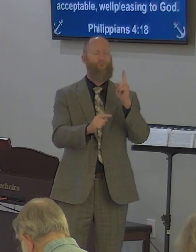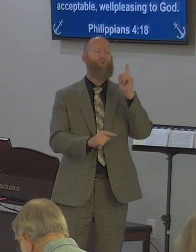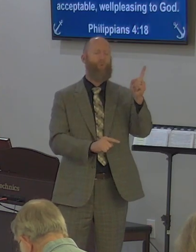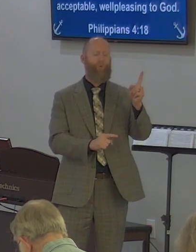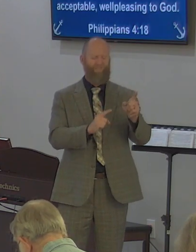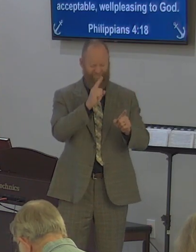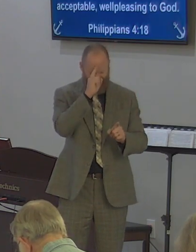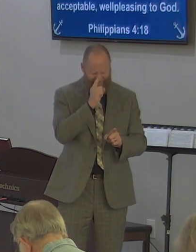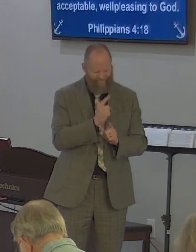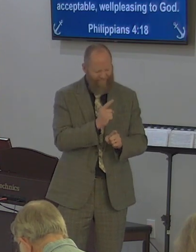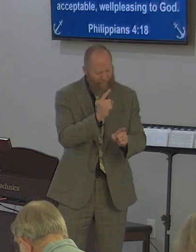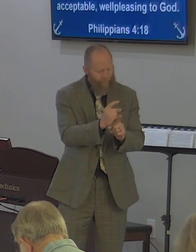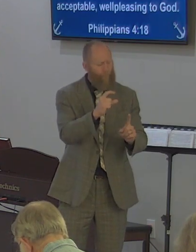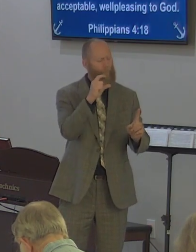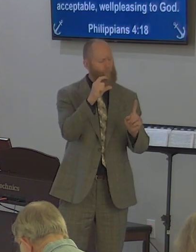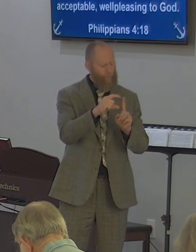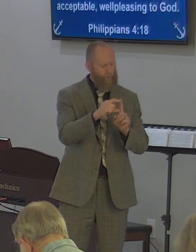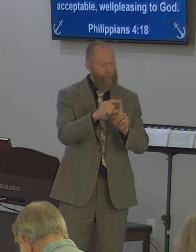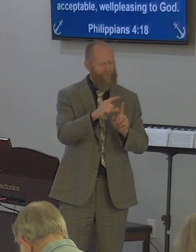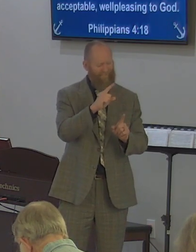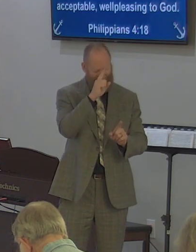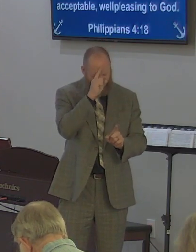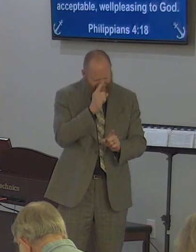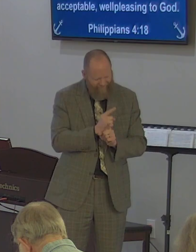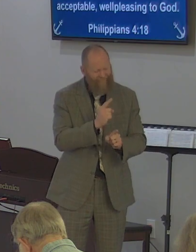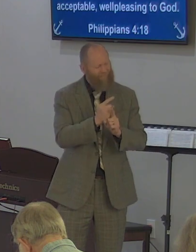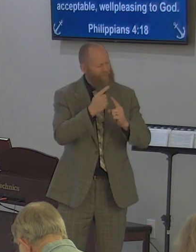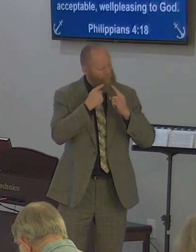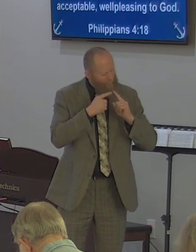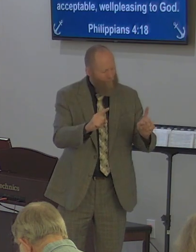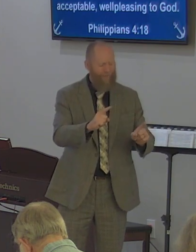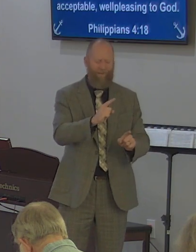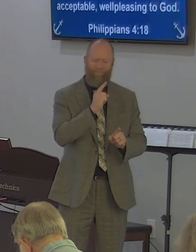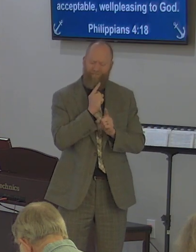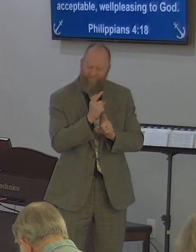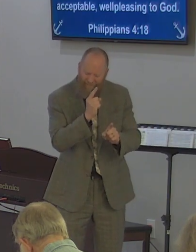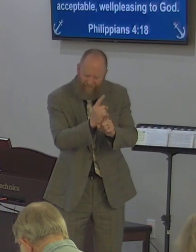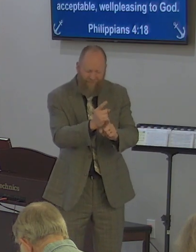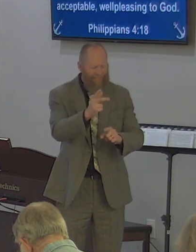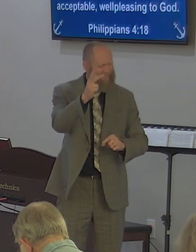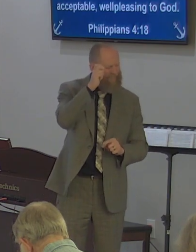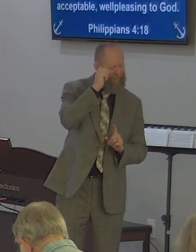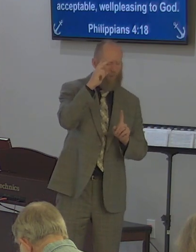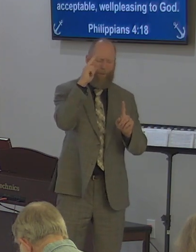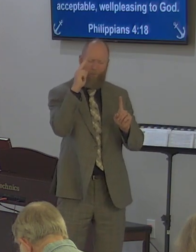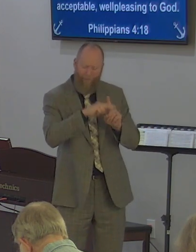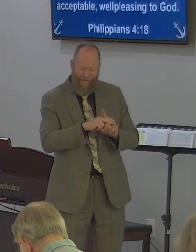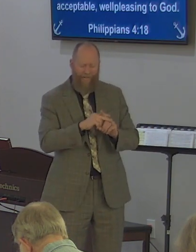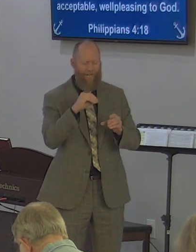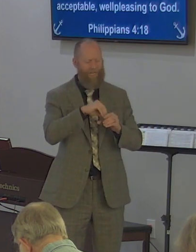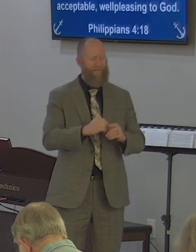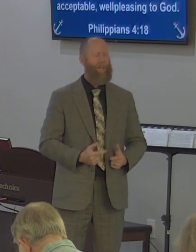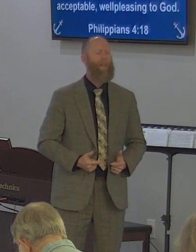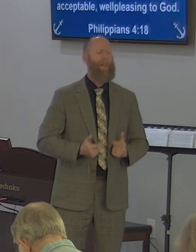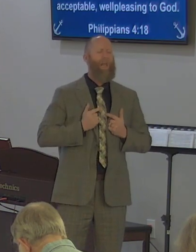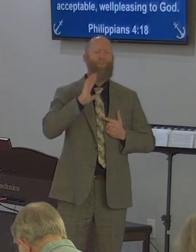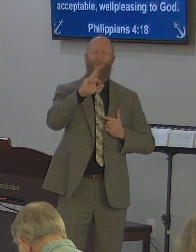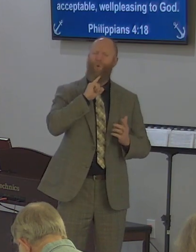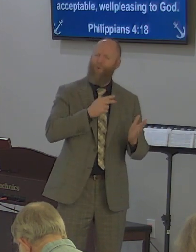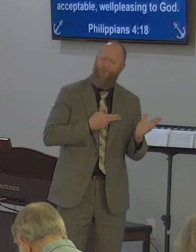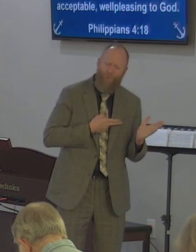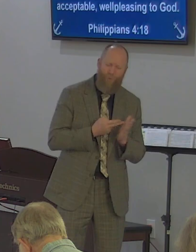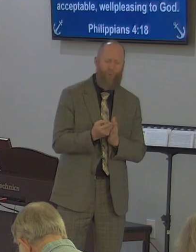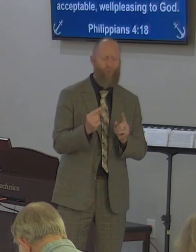word, faithful both in the declaring of it and in the hearing of it, and faithful in the applying of the truth of your word to our